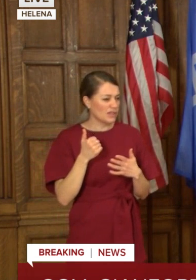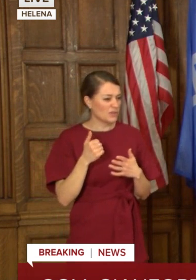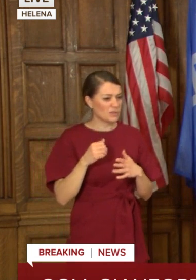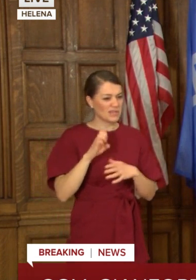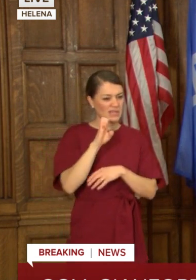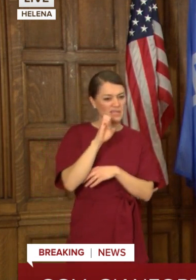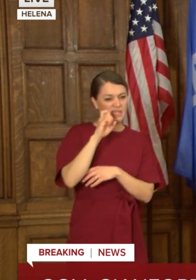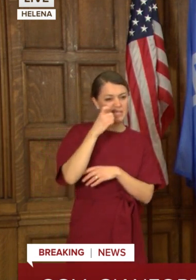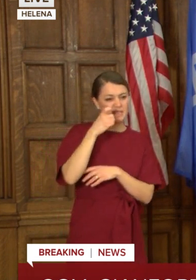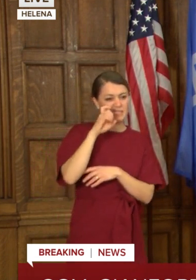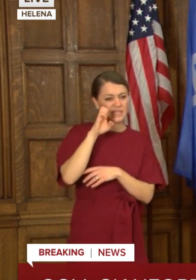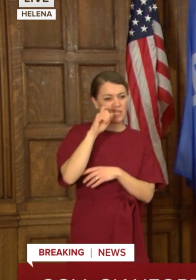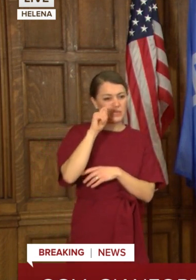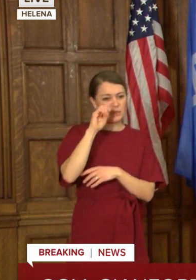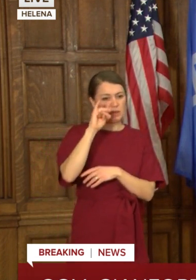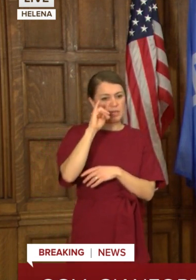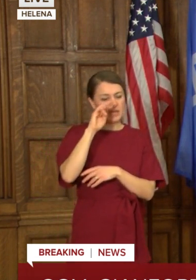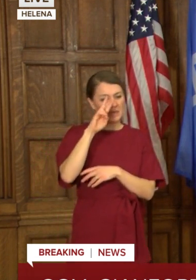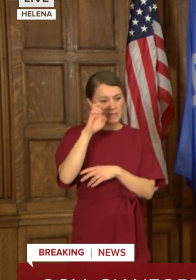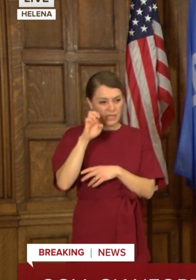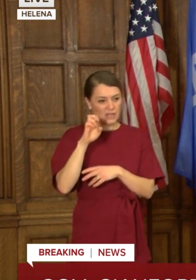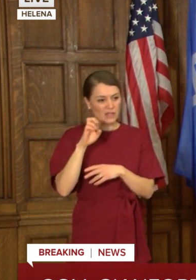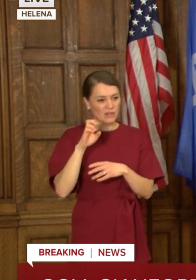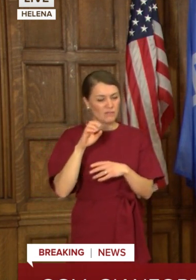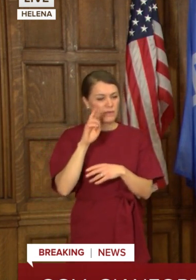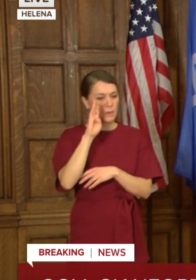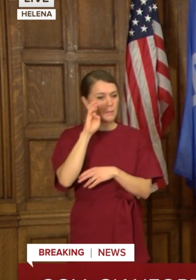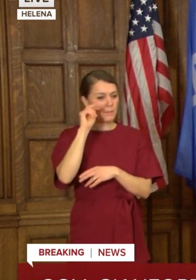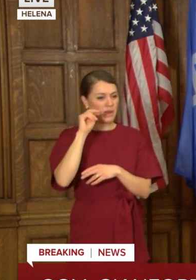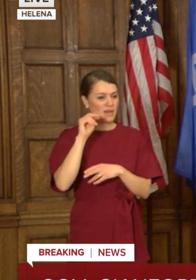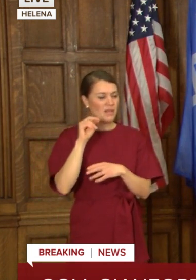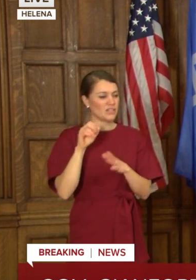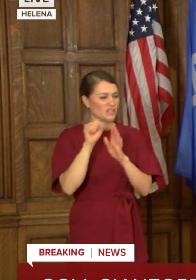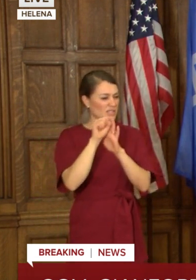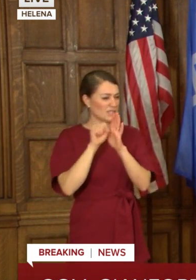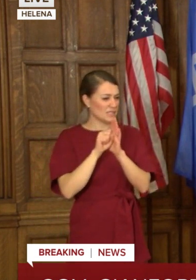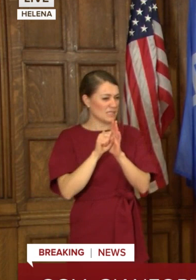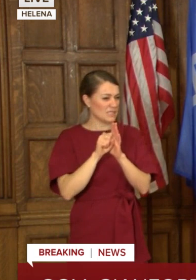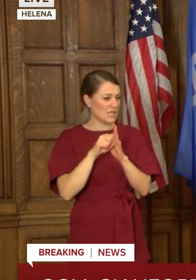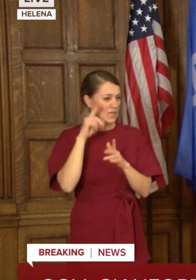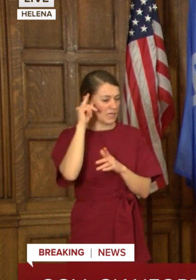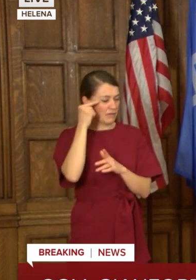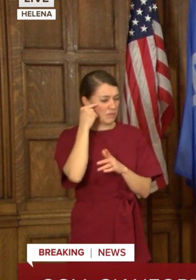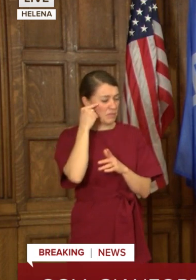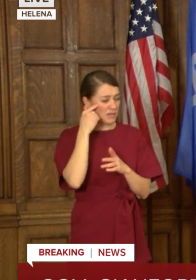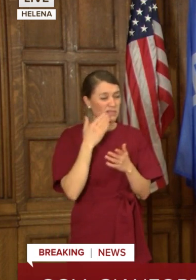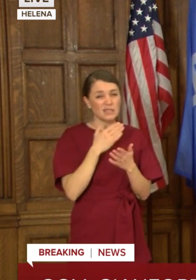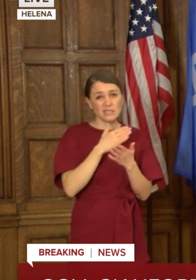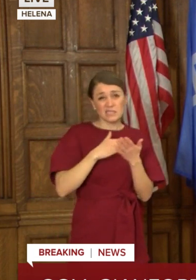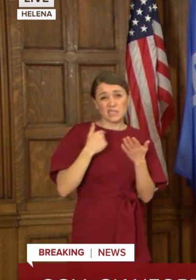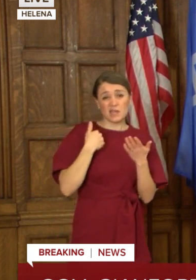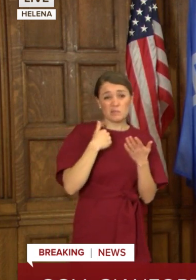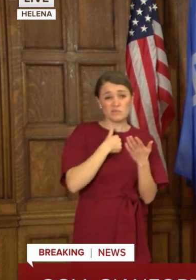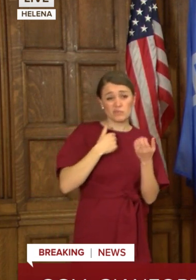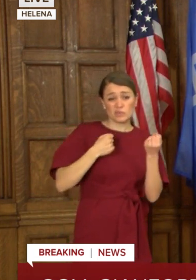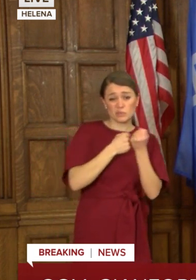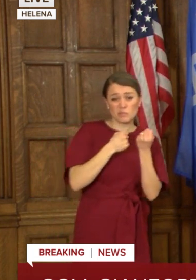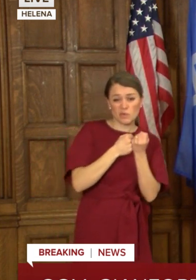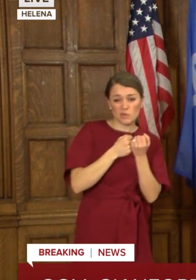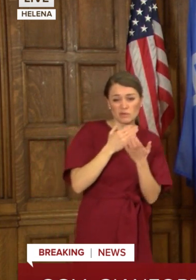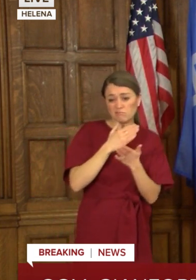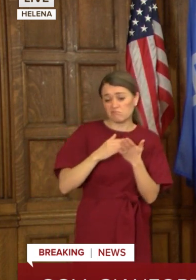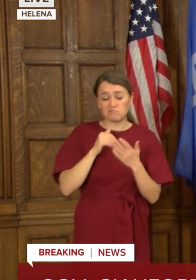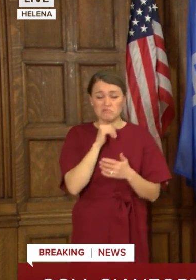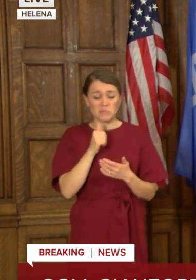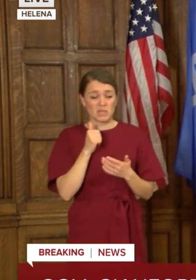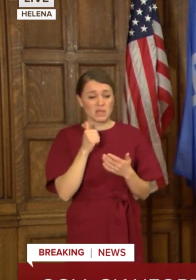Yeah, thanks for the question, Zach. There are a number of bills moving through. Some we would be supportive of, others not. We continue to have dialogue with